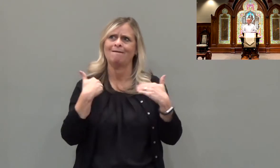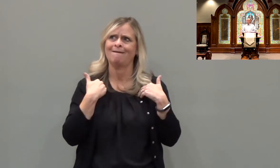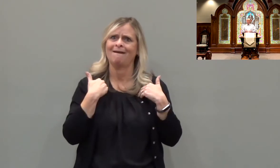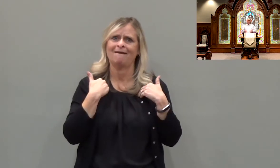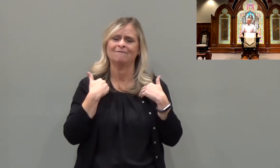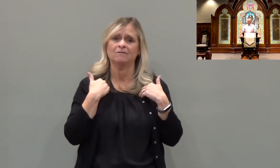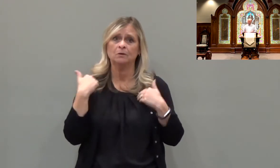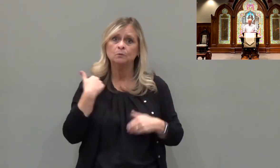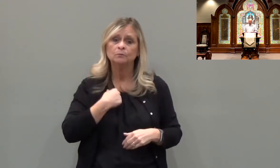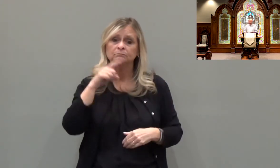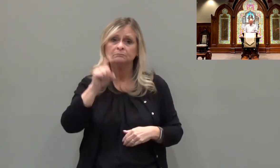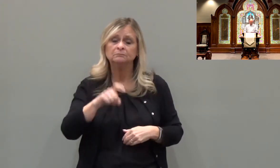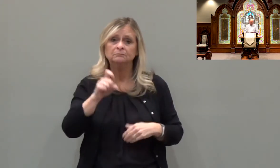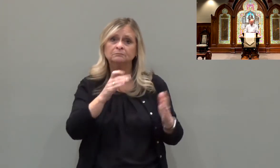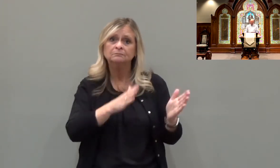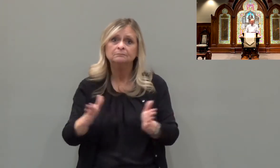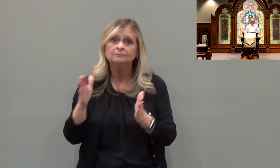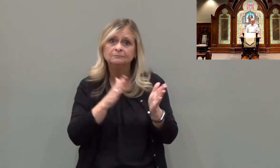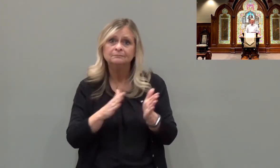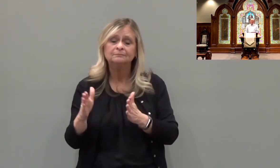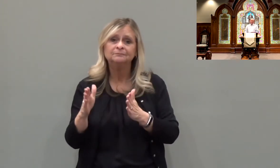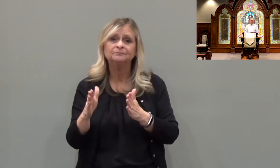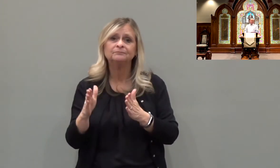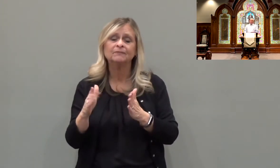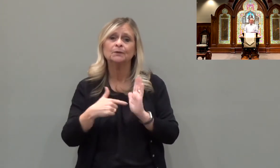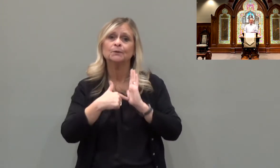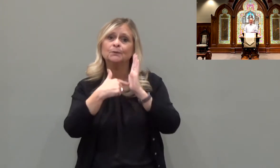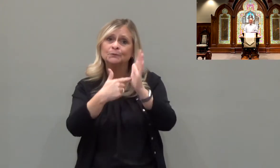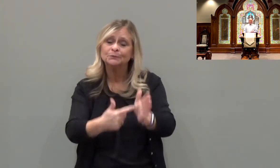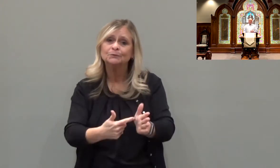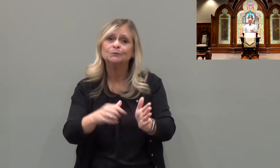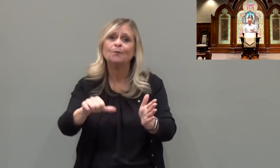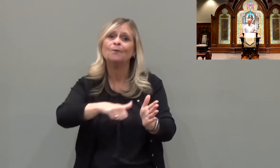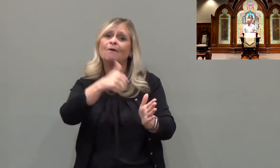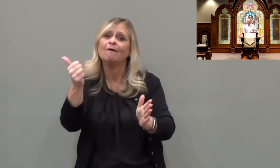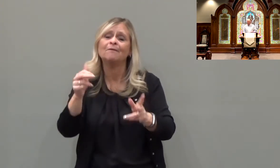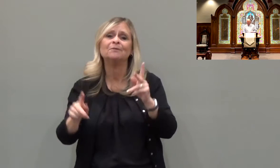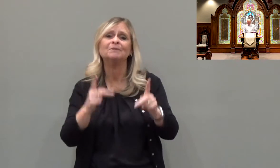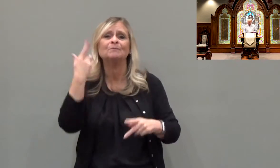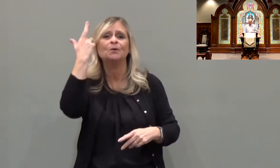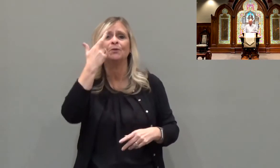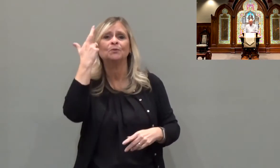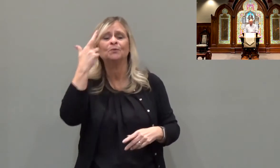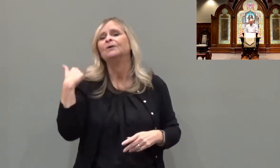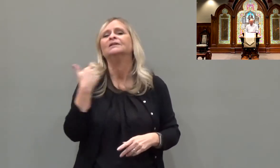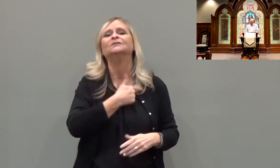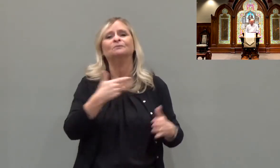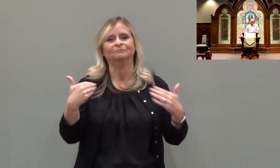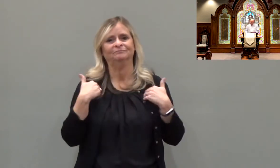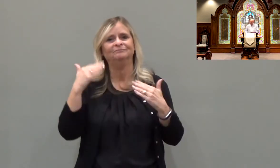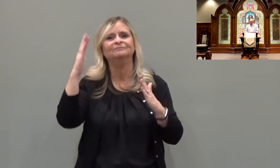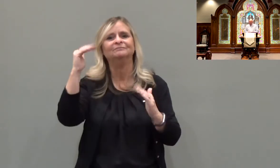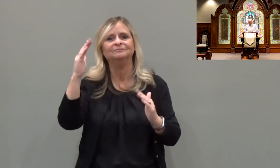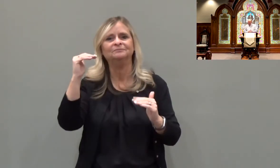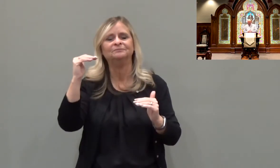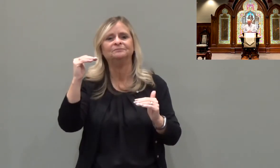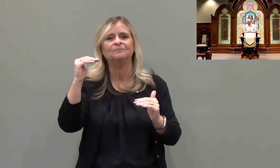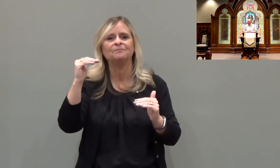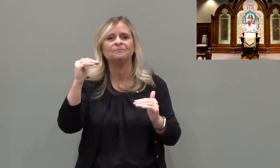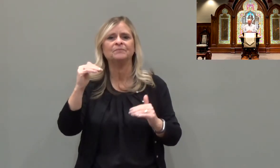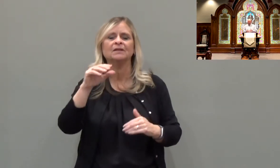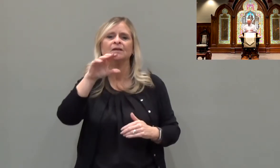need to be prepared. Prepared to show others the reason for our hope. Sun